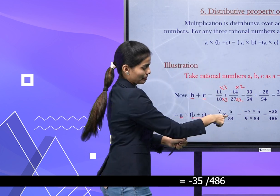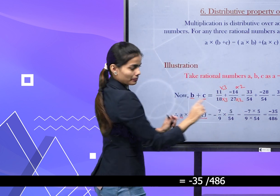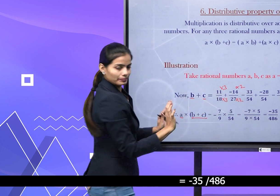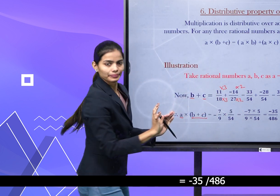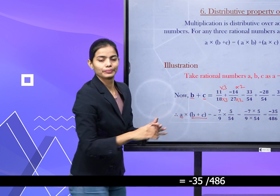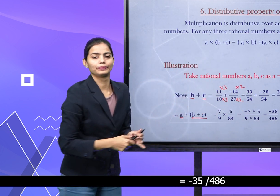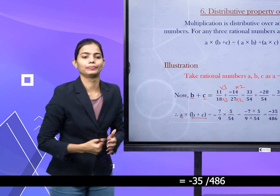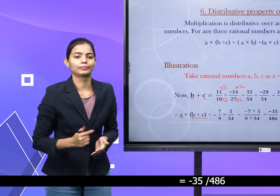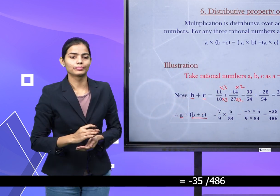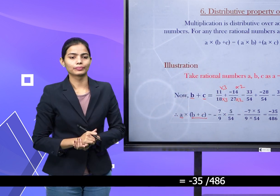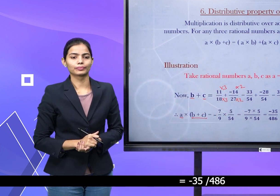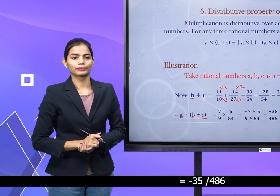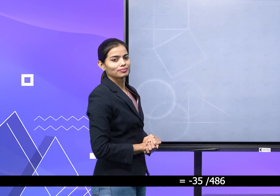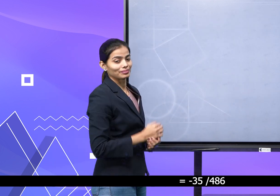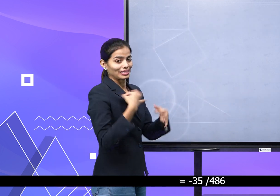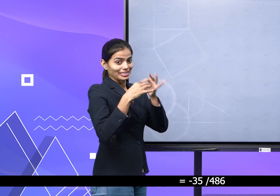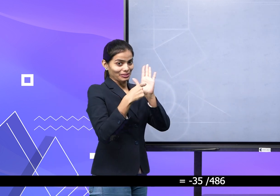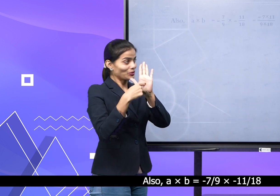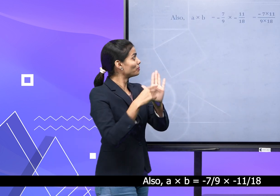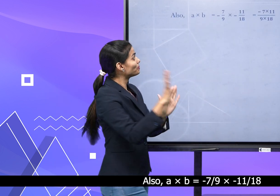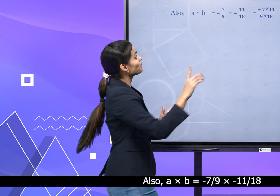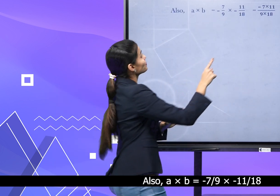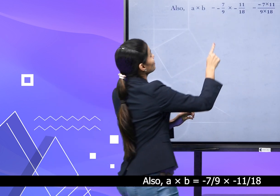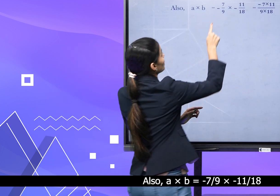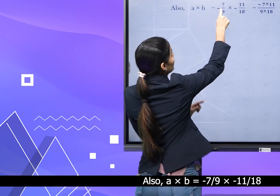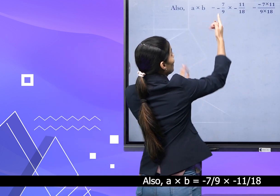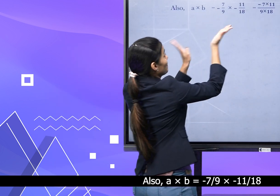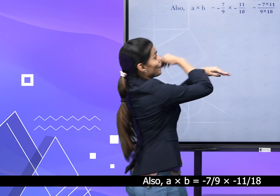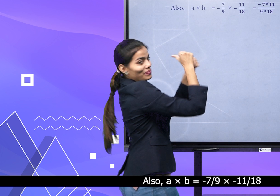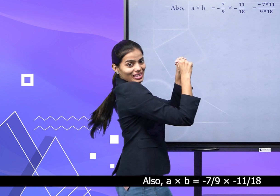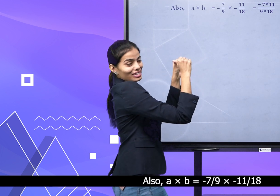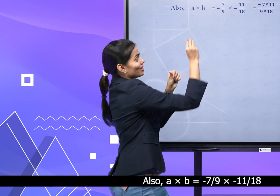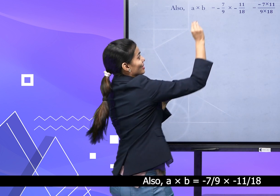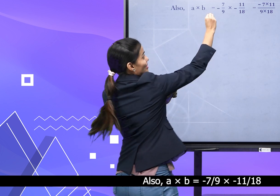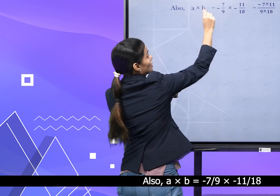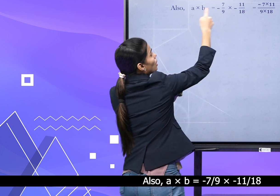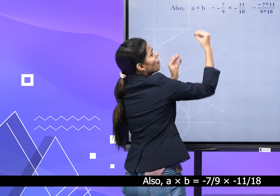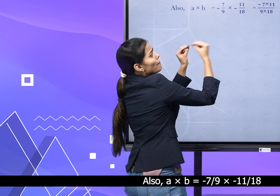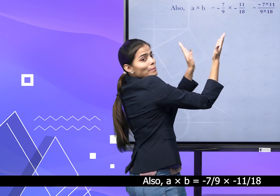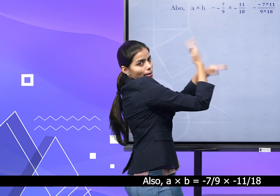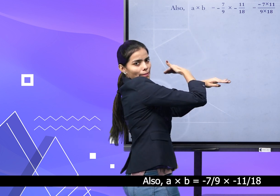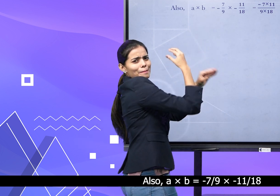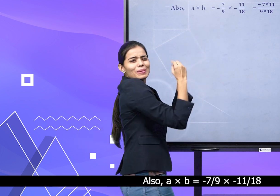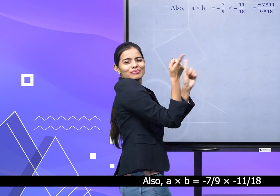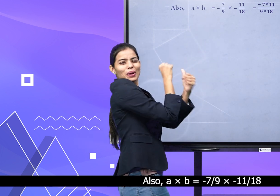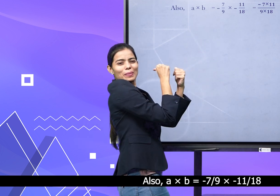35 by 486. Also, a into b is equal to minus 7 by